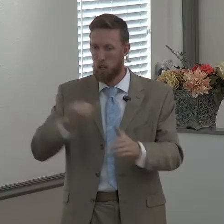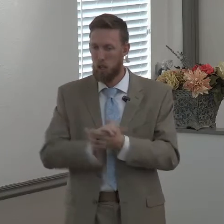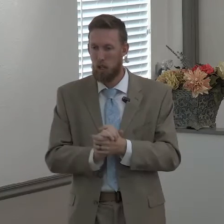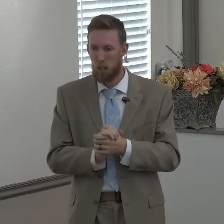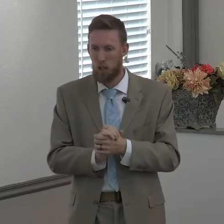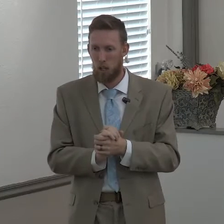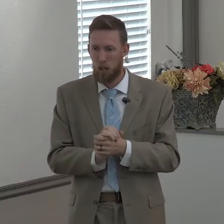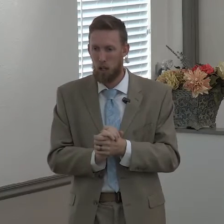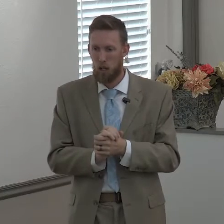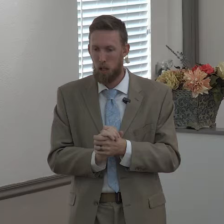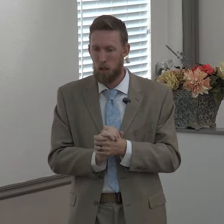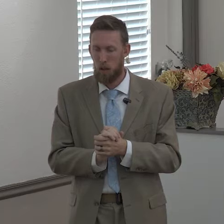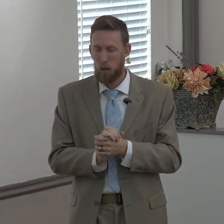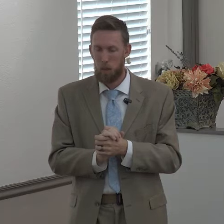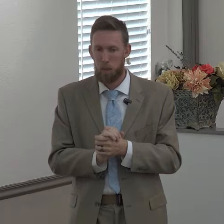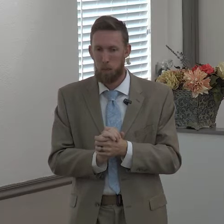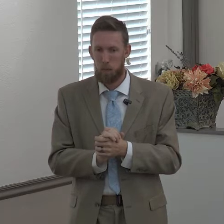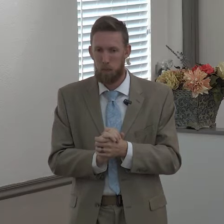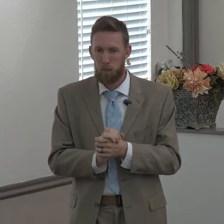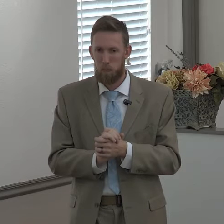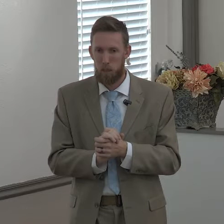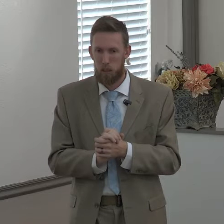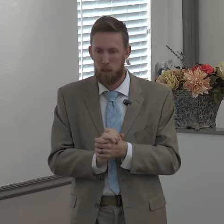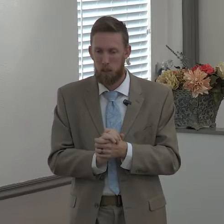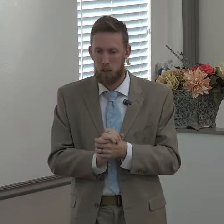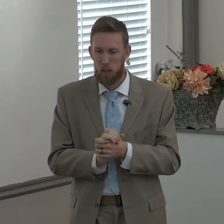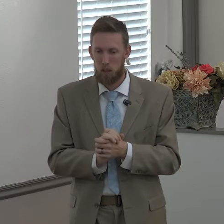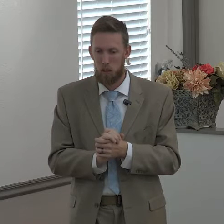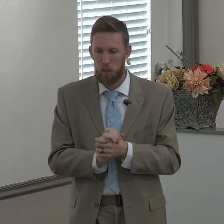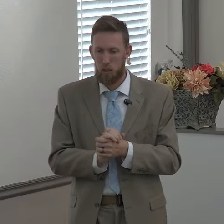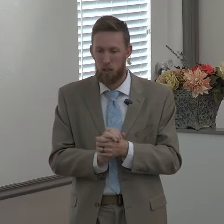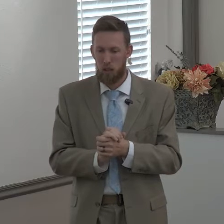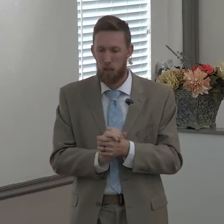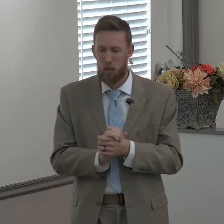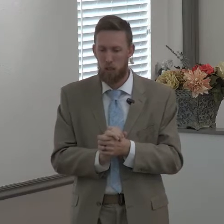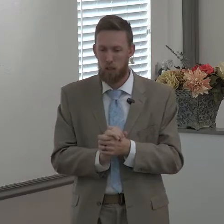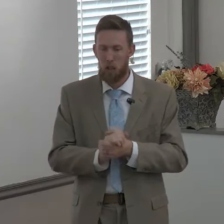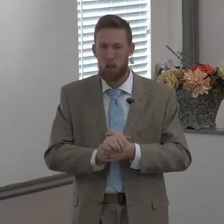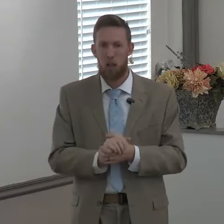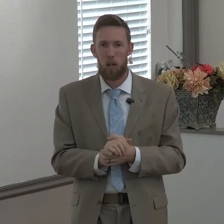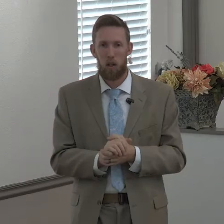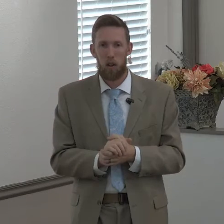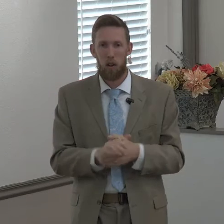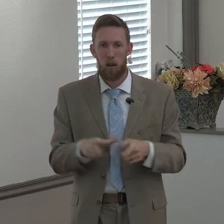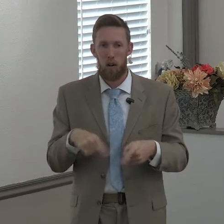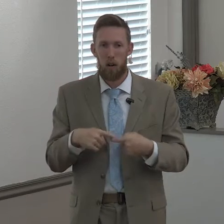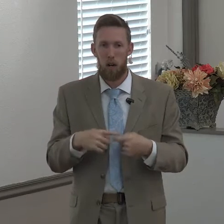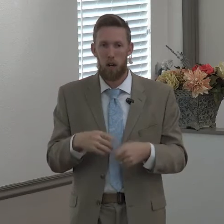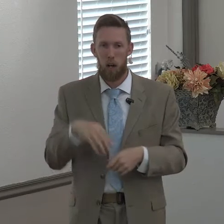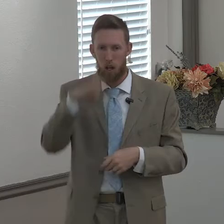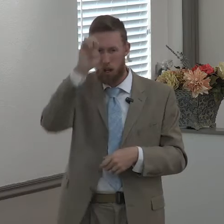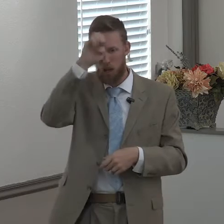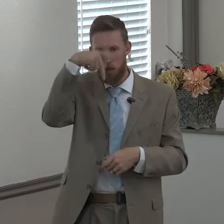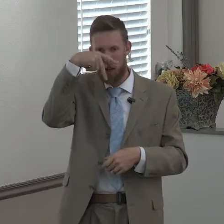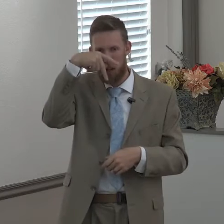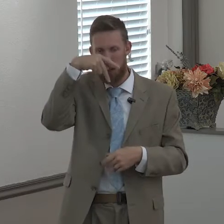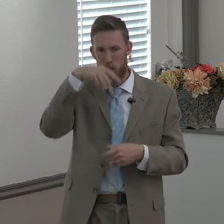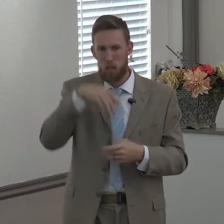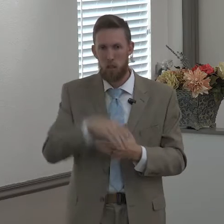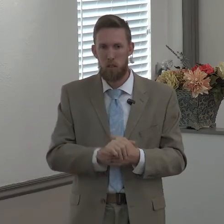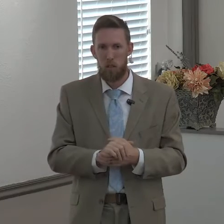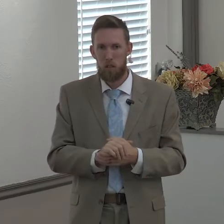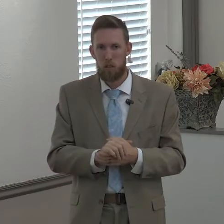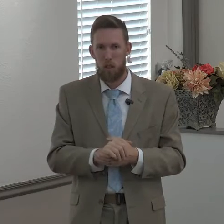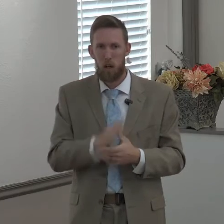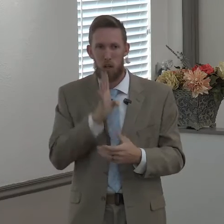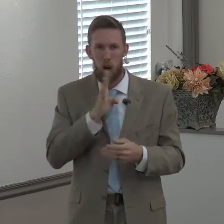charity, please get this in your mind. Charity is the Christ-like love. It is the sacrificial